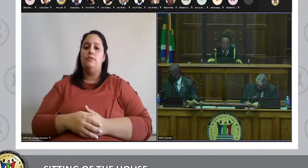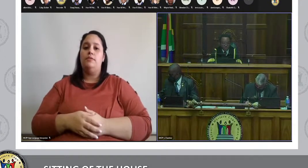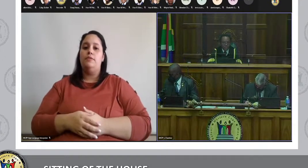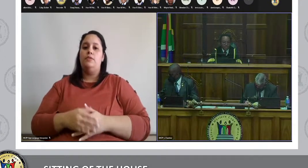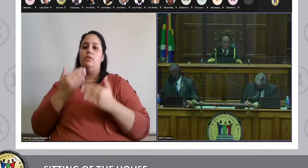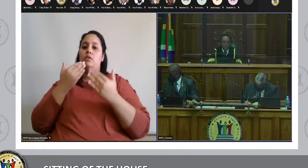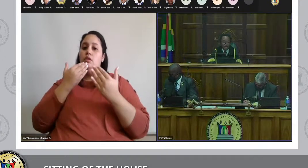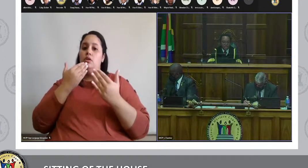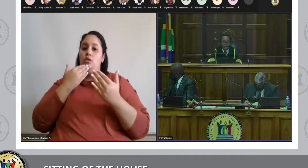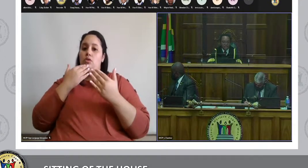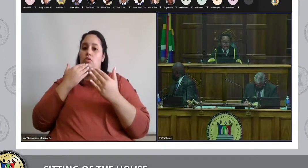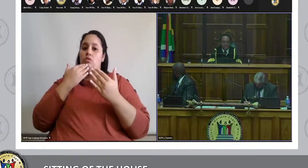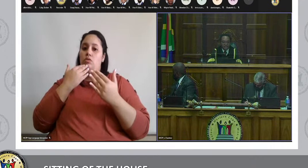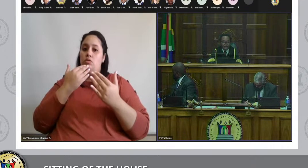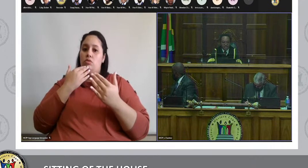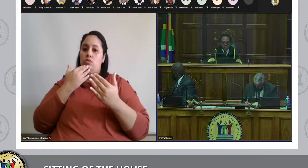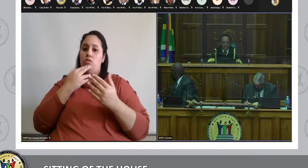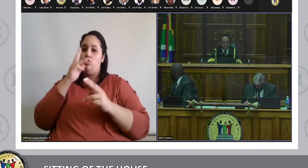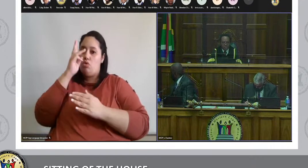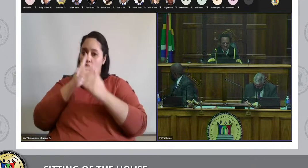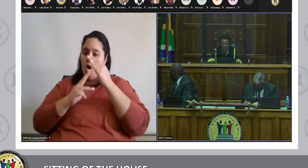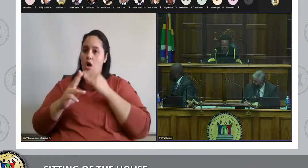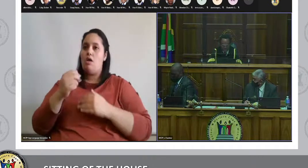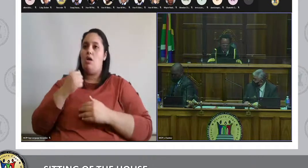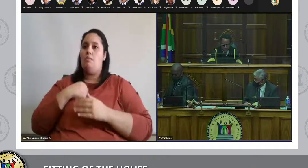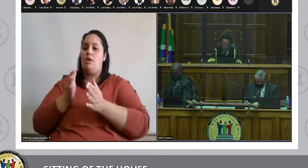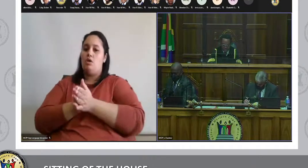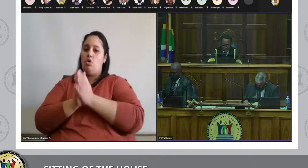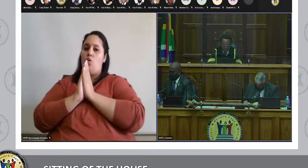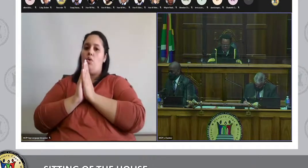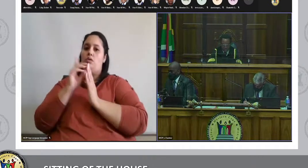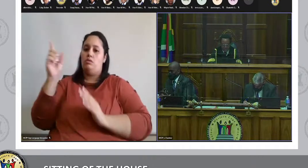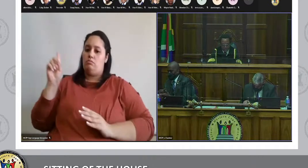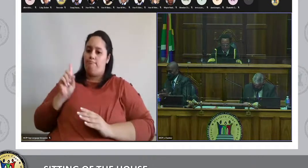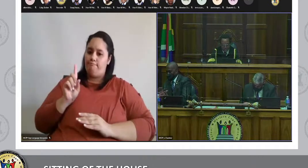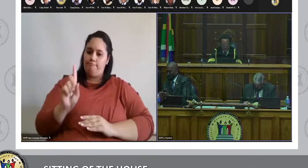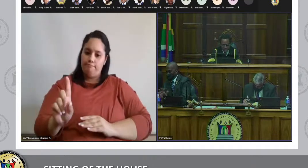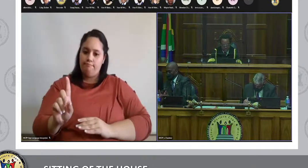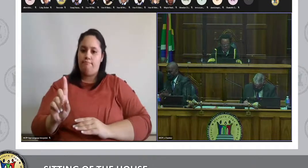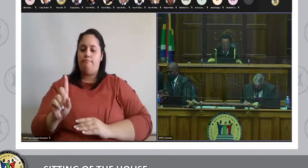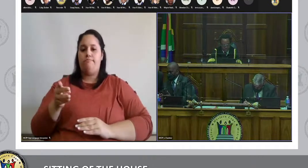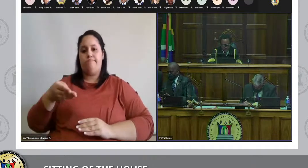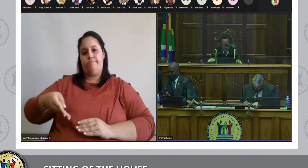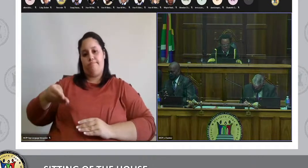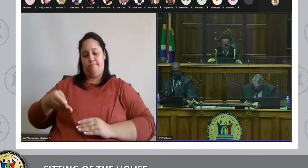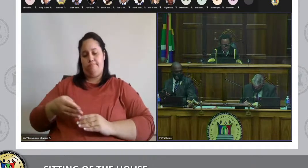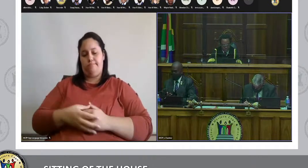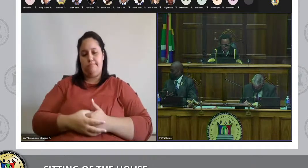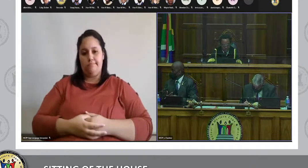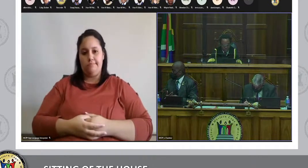honoring my request to join us in the House in person here today in the chamber.